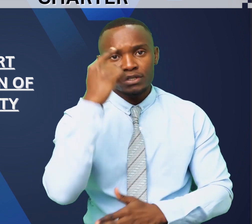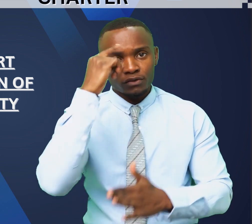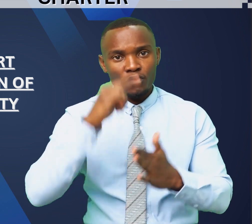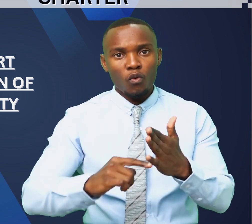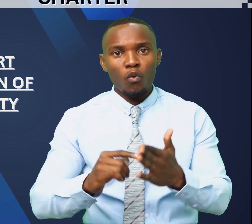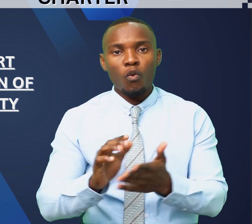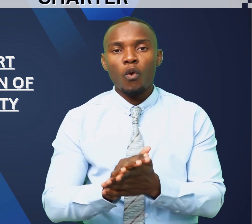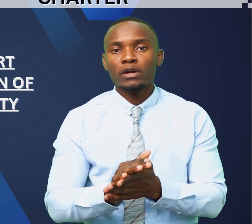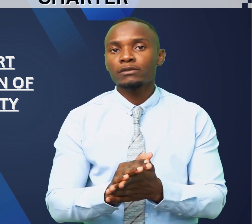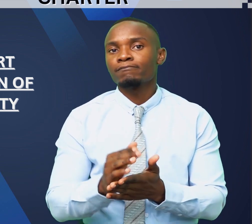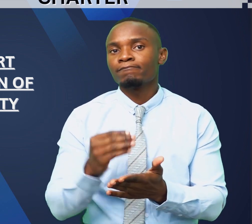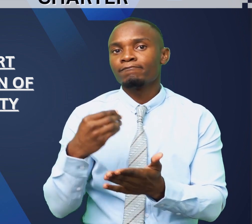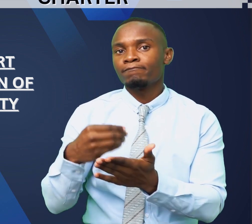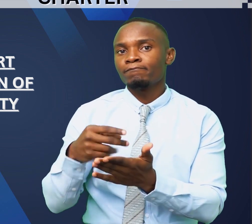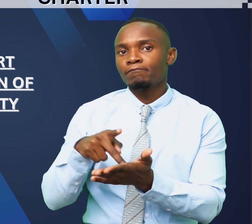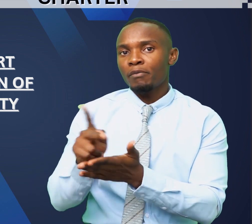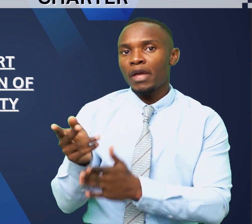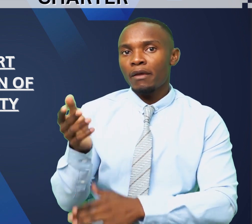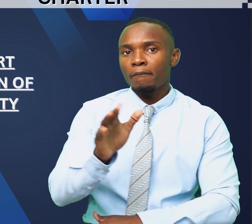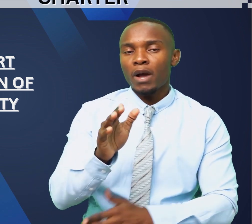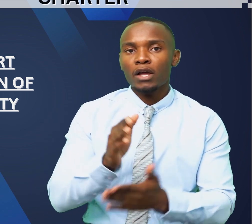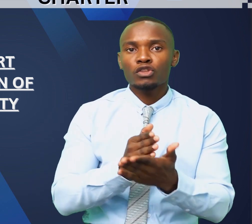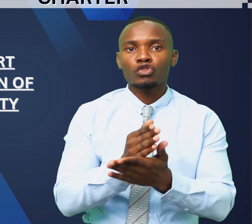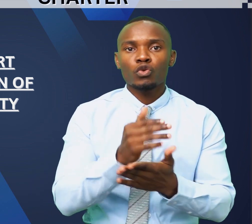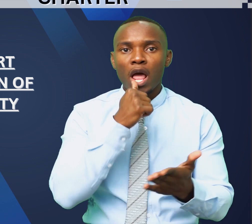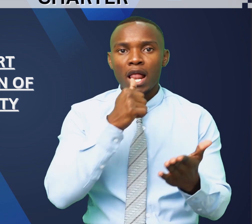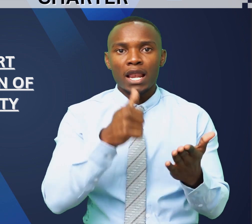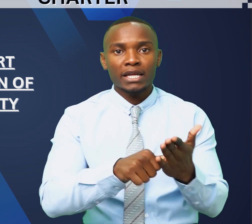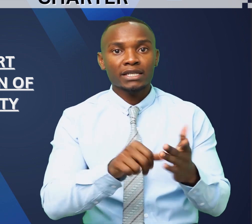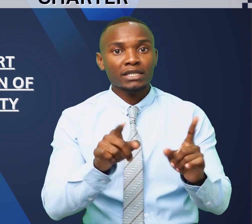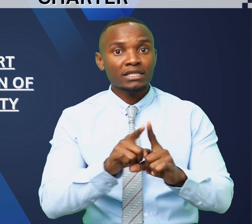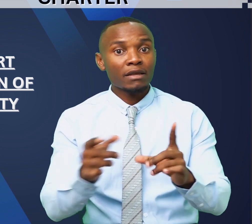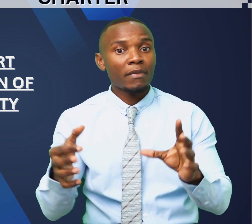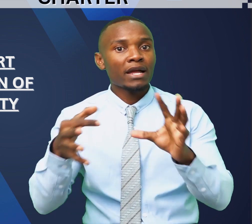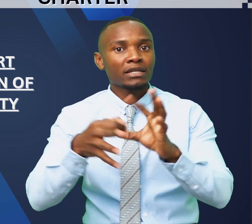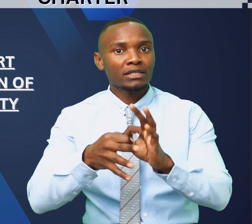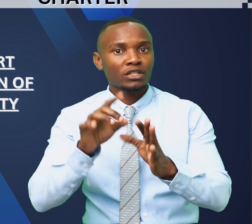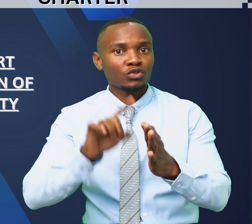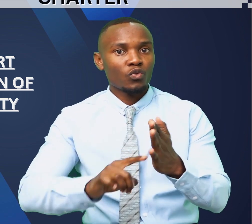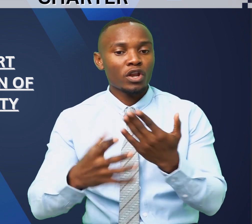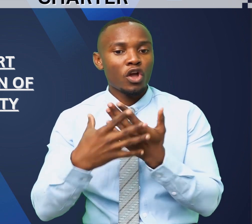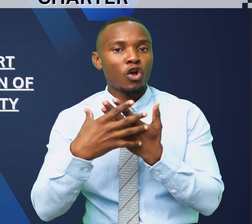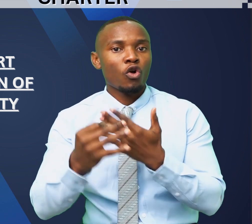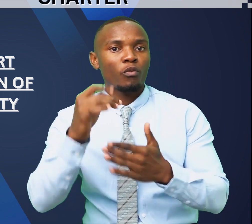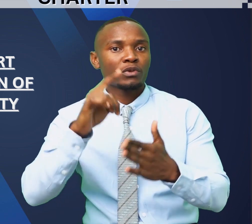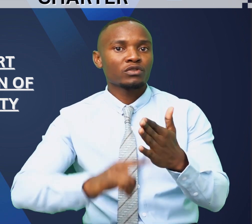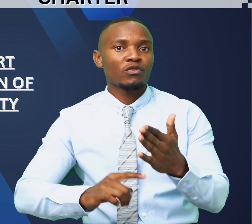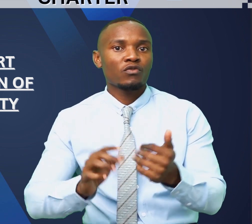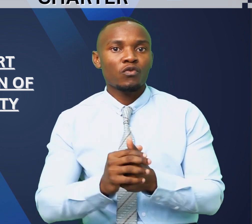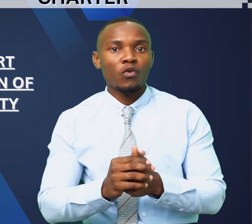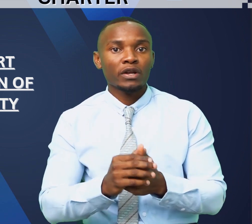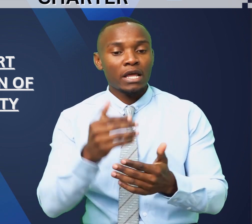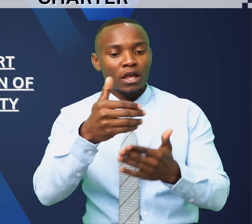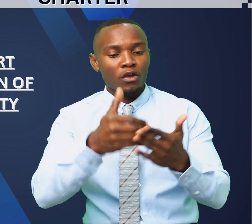for refund through a letter and attach copies of documents to prove overpayment.